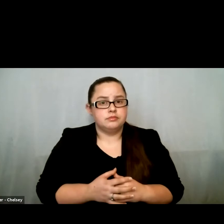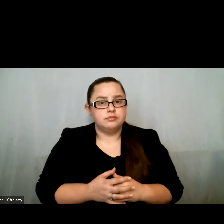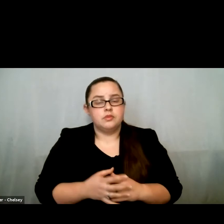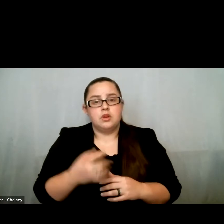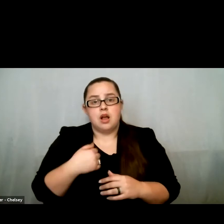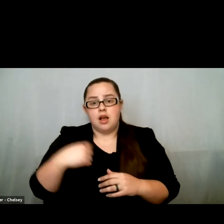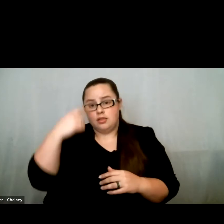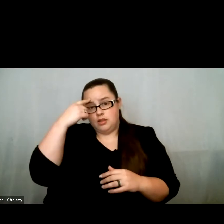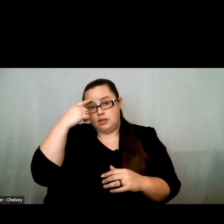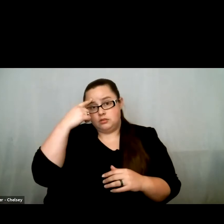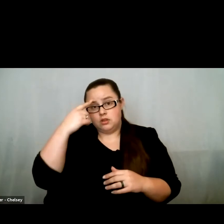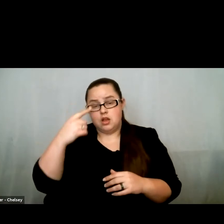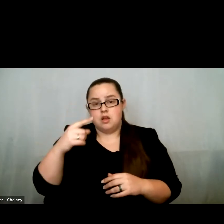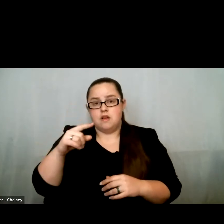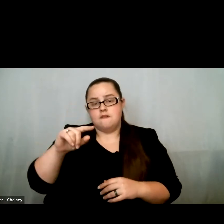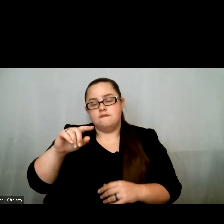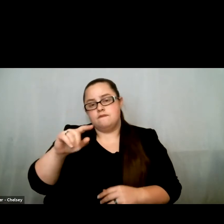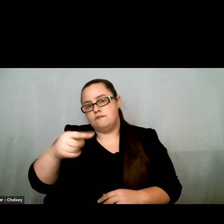it's first-degree murder.